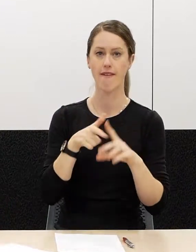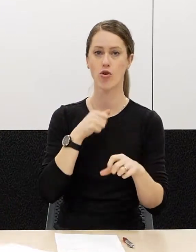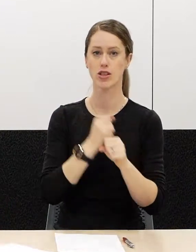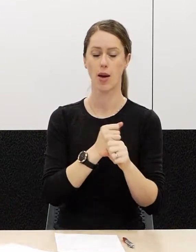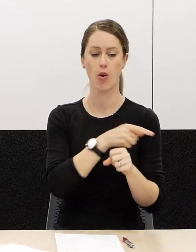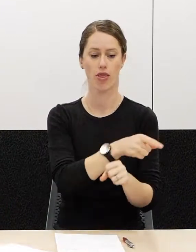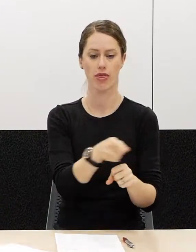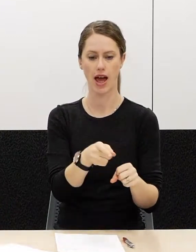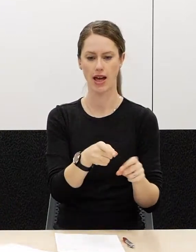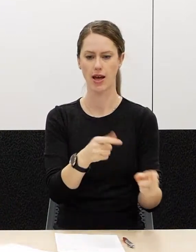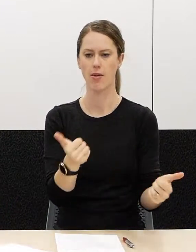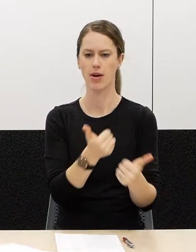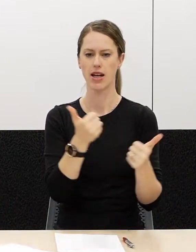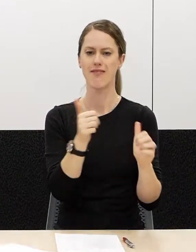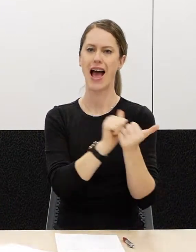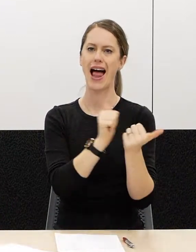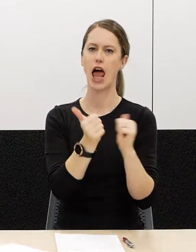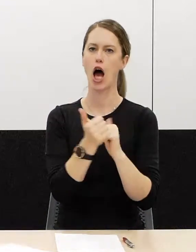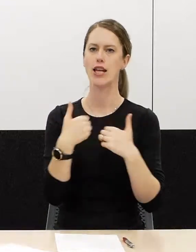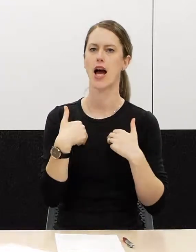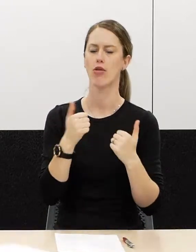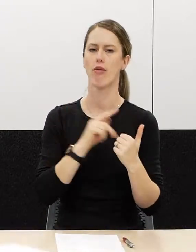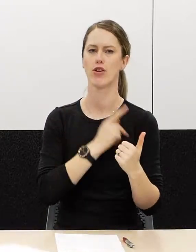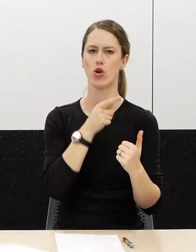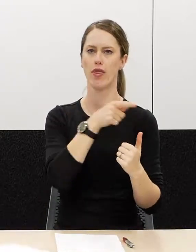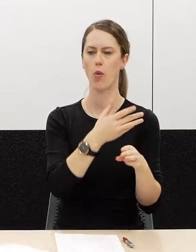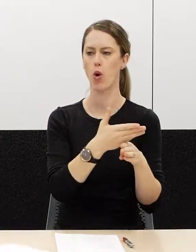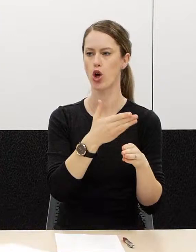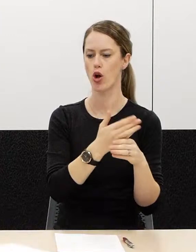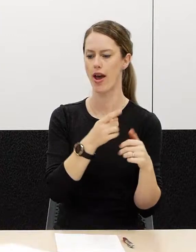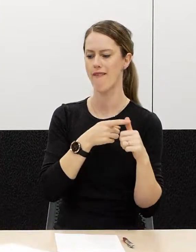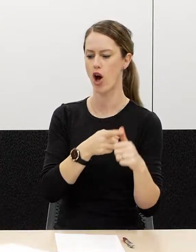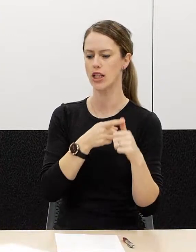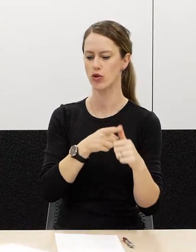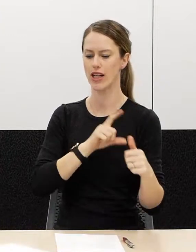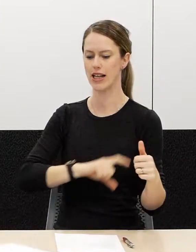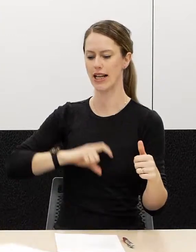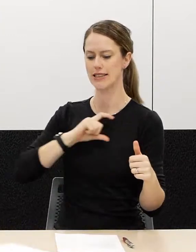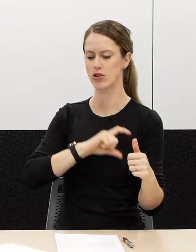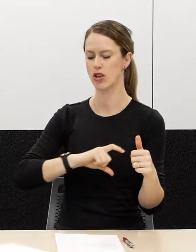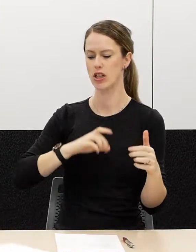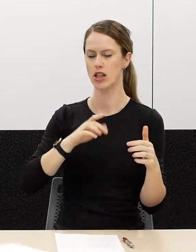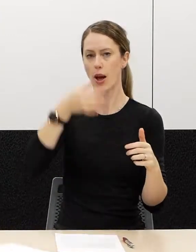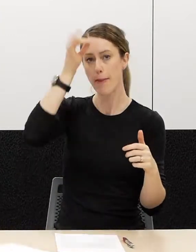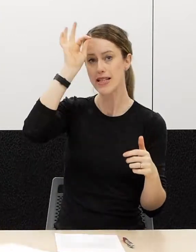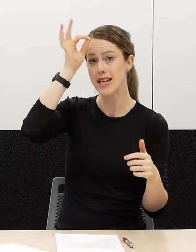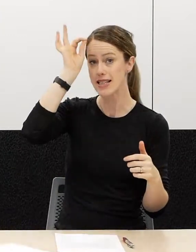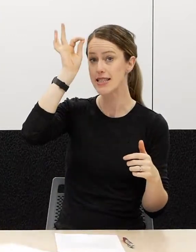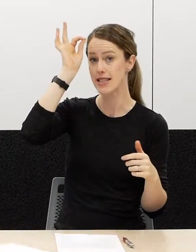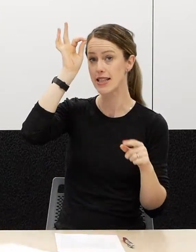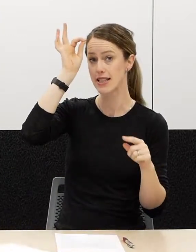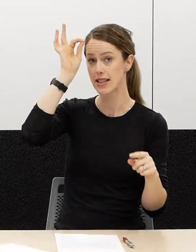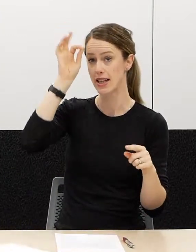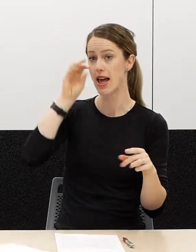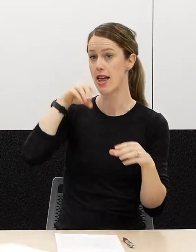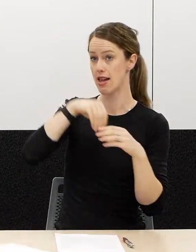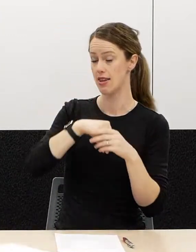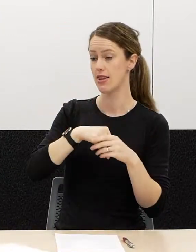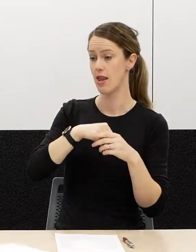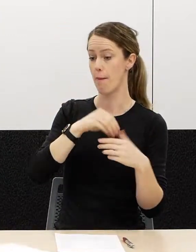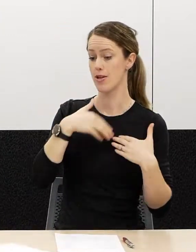example, a number of allied health professionals work on cancer-related advisory commissions within the